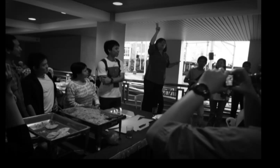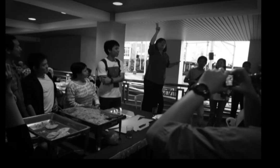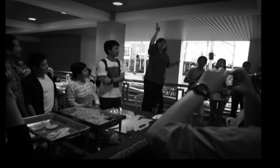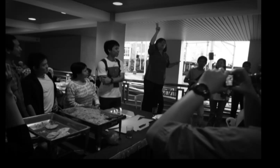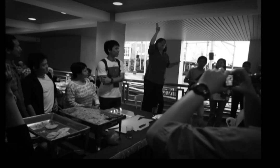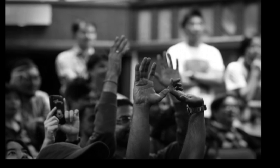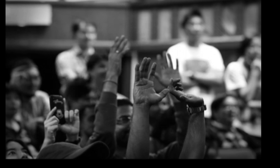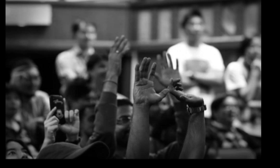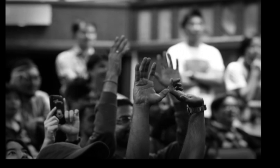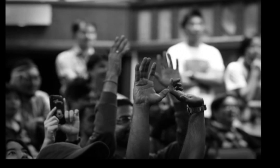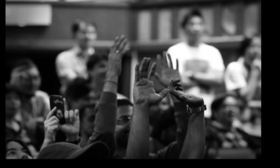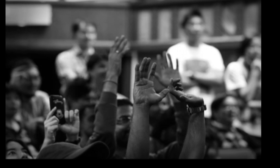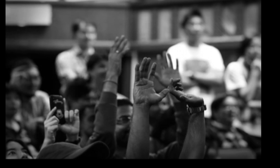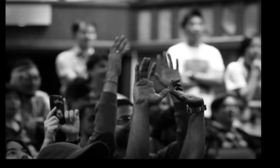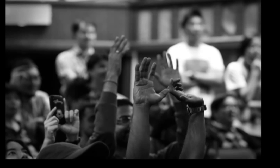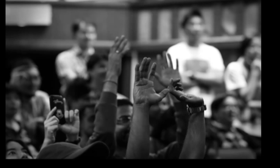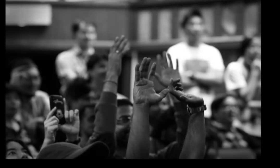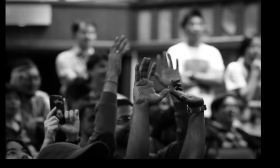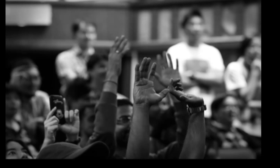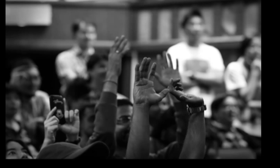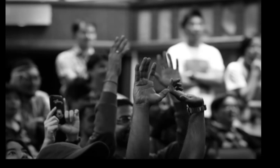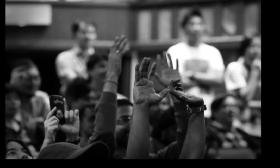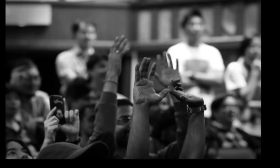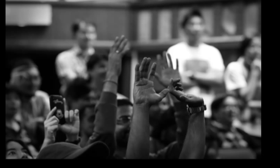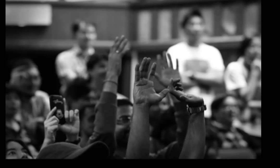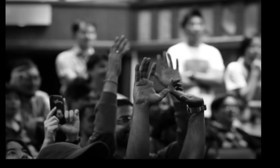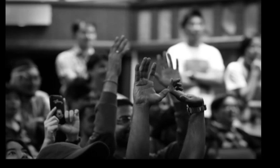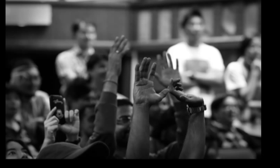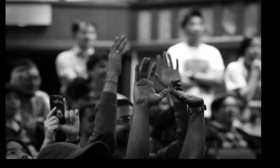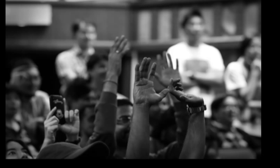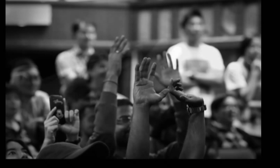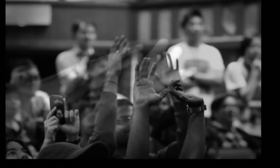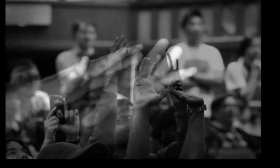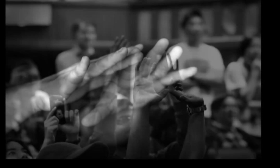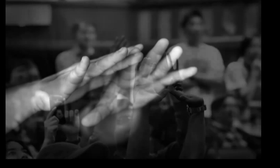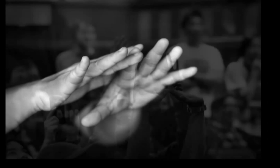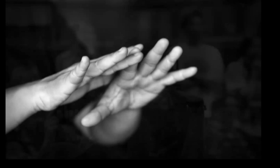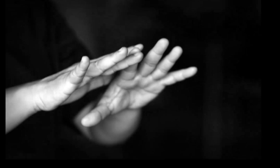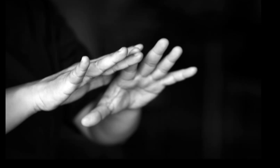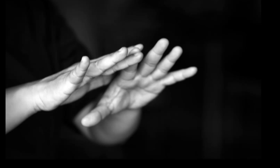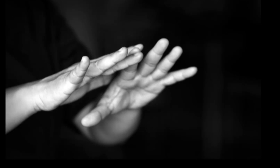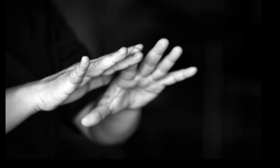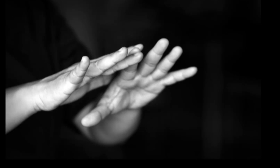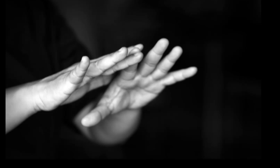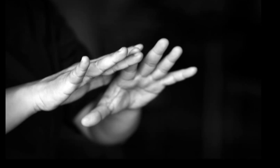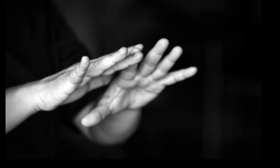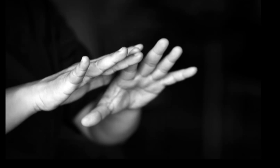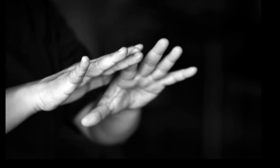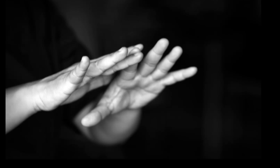deaf. They were not able to connect with the hearing people. But seriously, I was surprised at myself because here I am, I was able